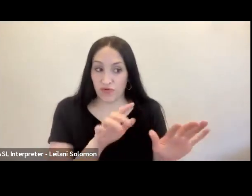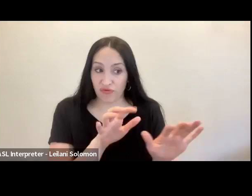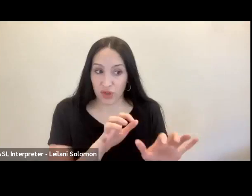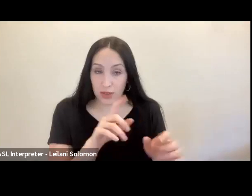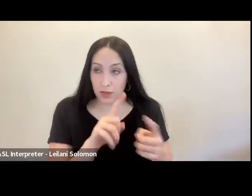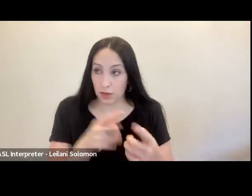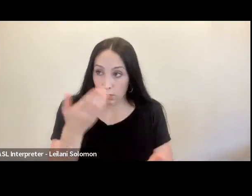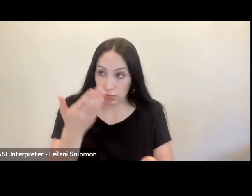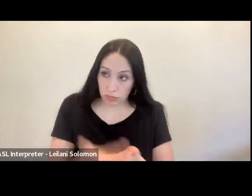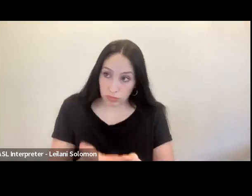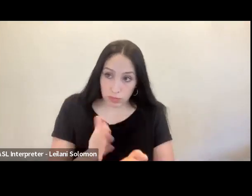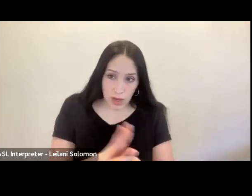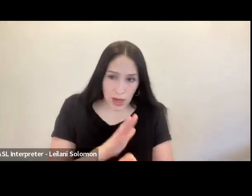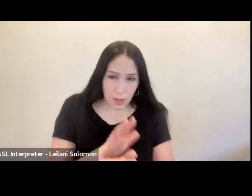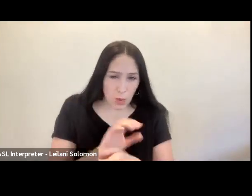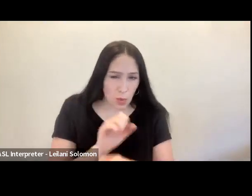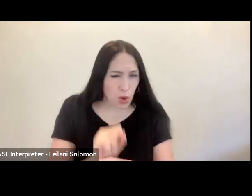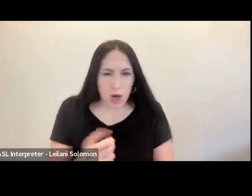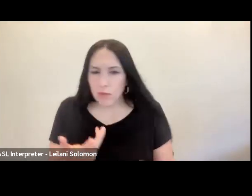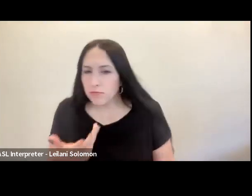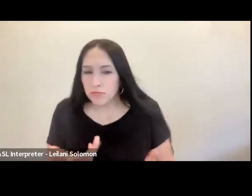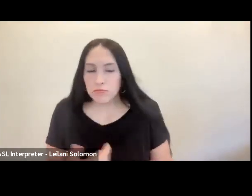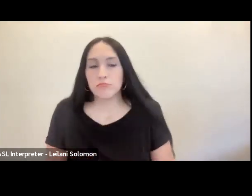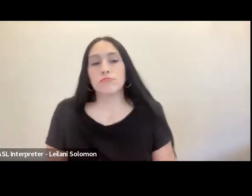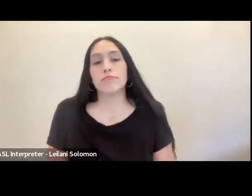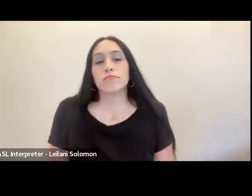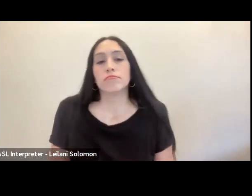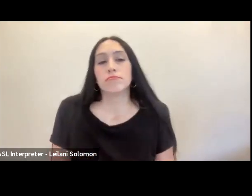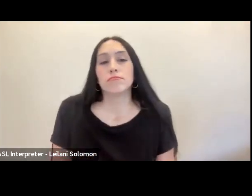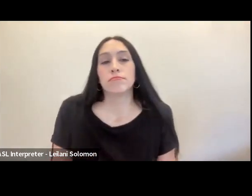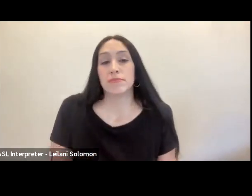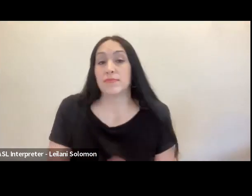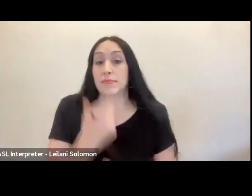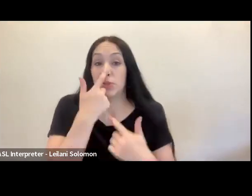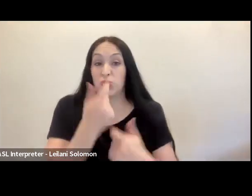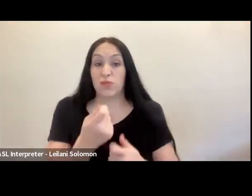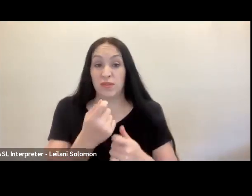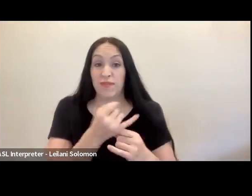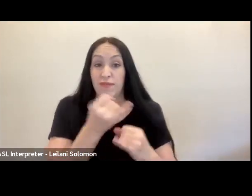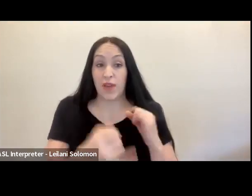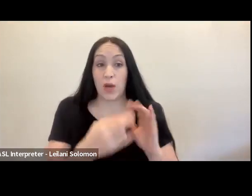paperwork? But what's interesting is the final regs clarified that